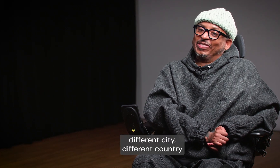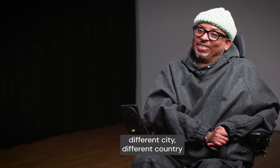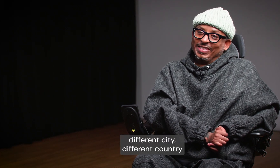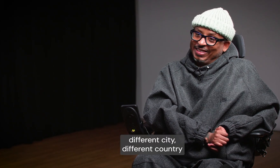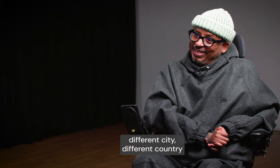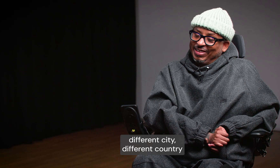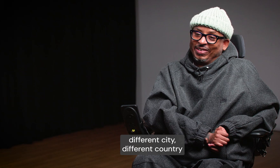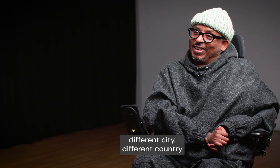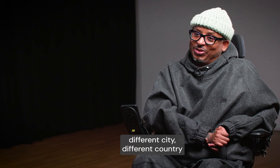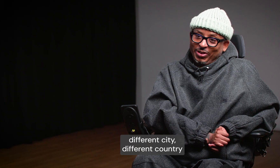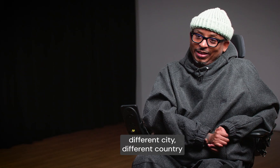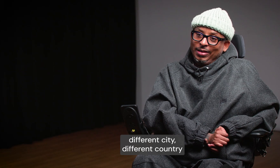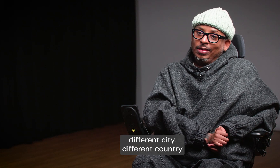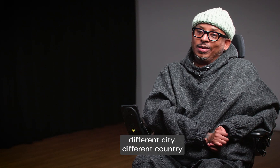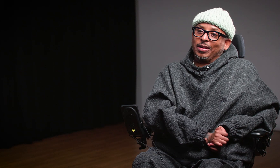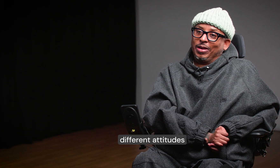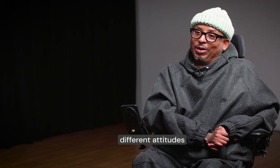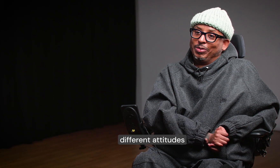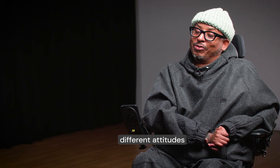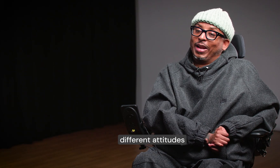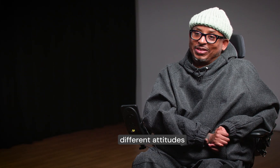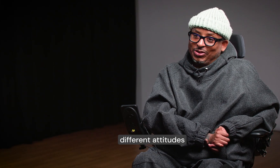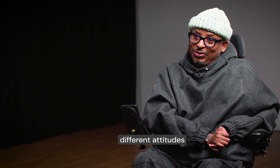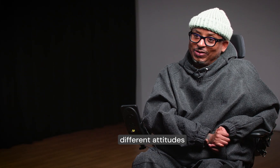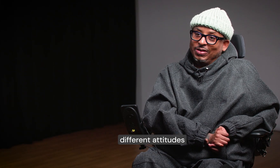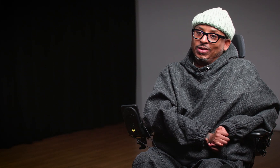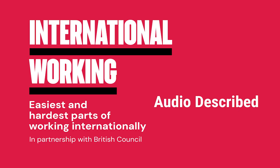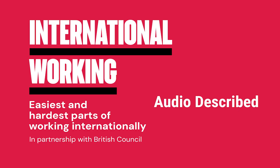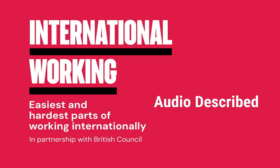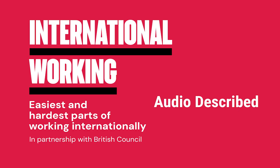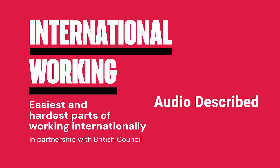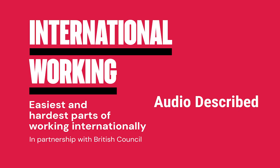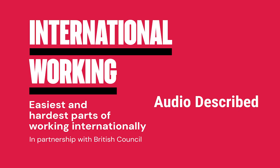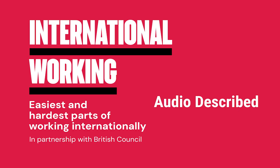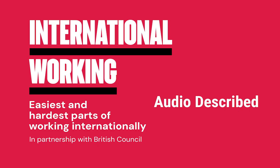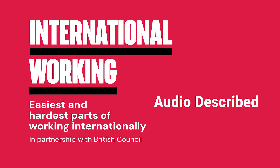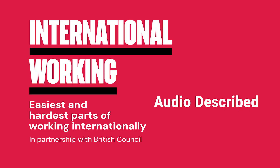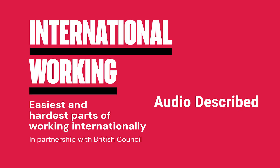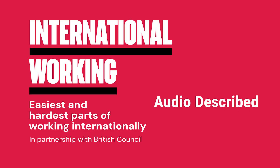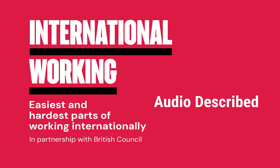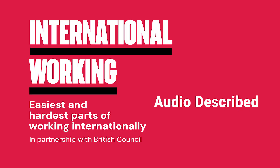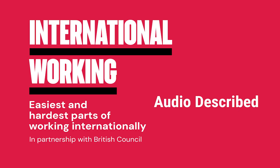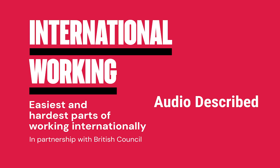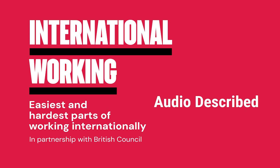Different city, different country, different attitudes. Next up is an interview with artist Kathy